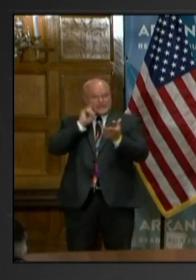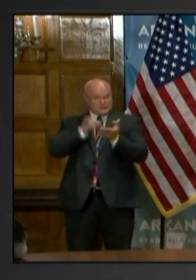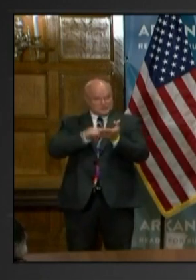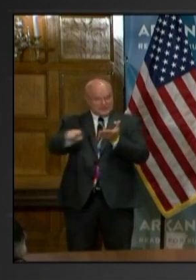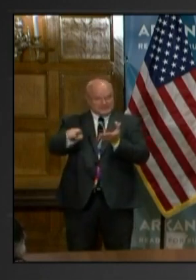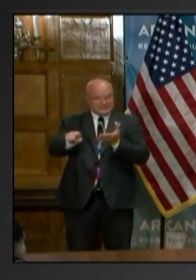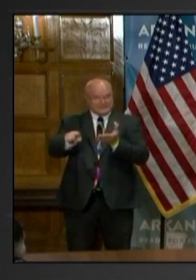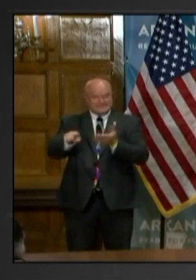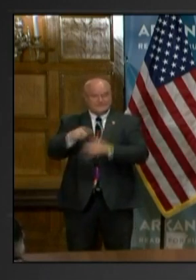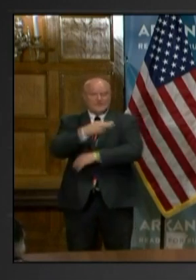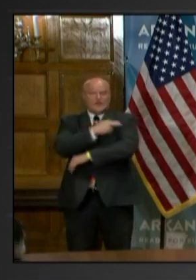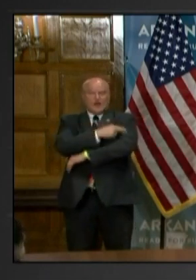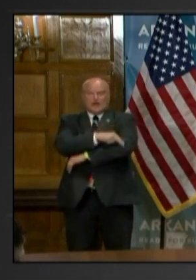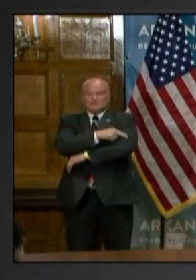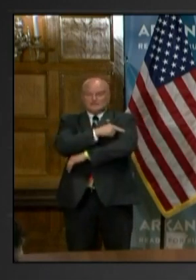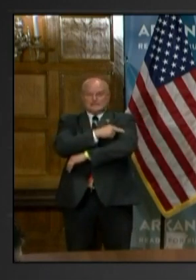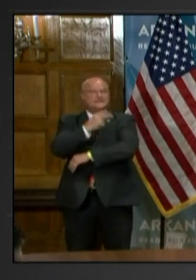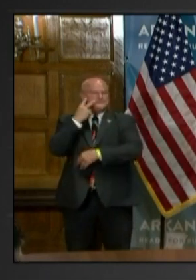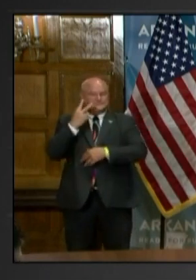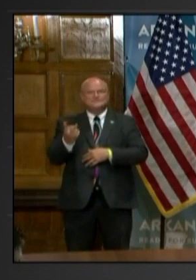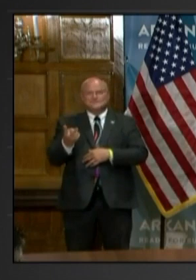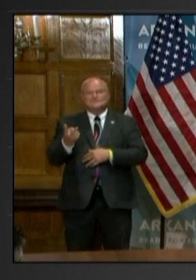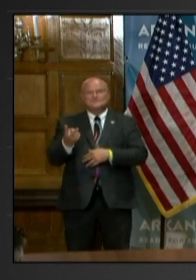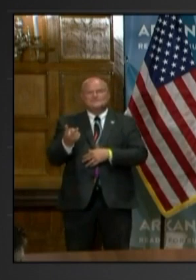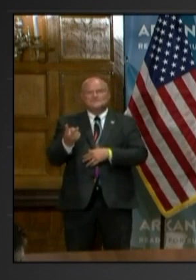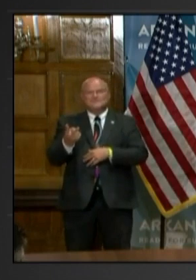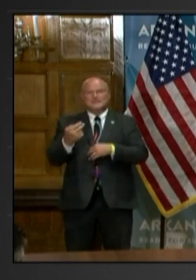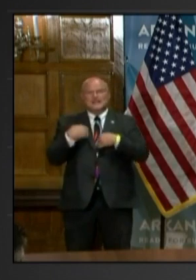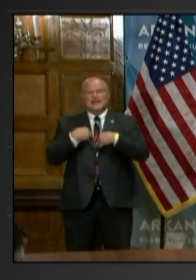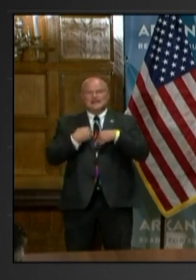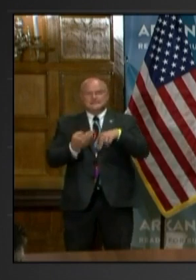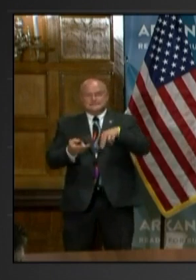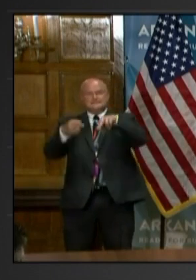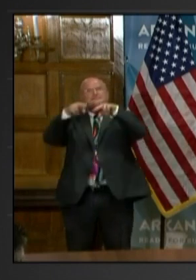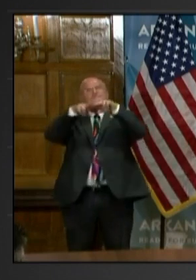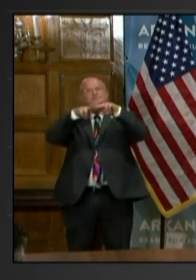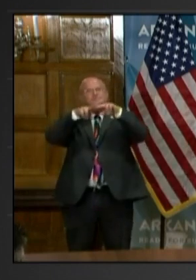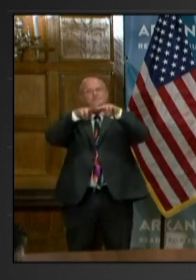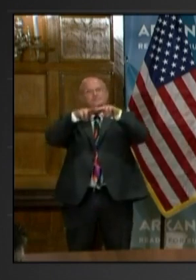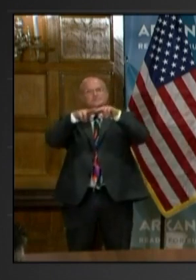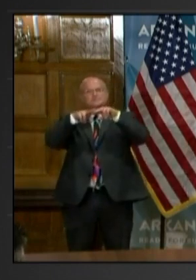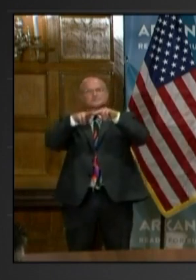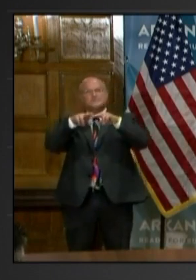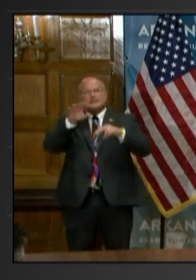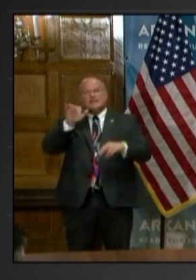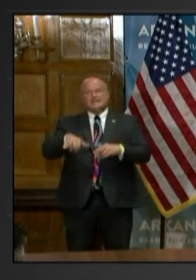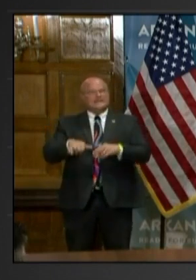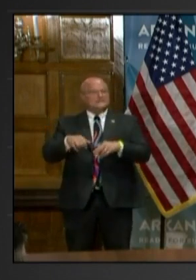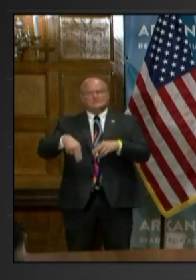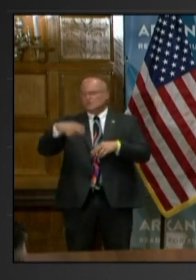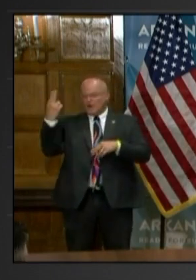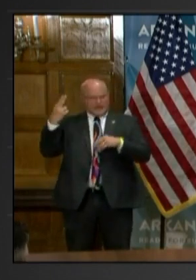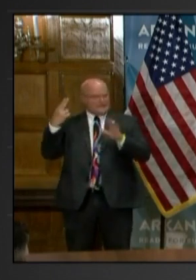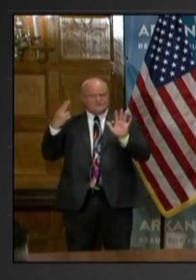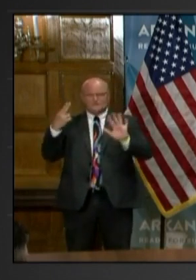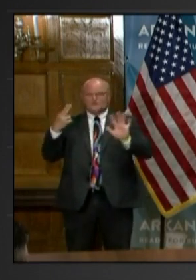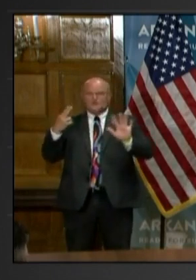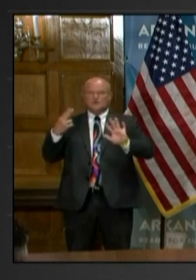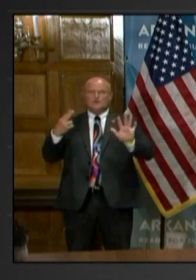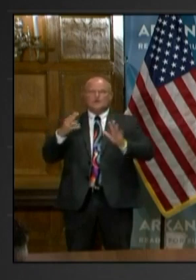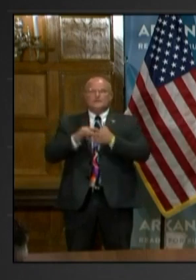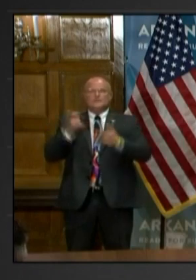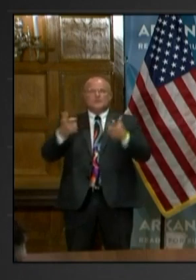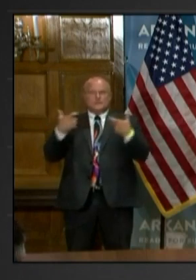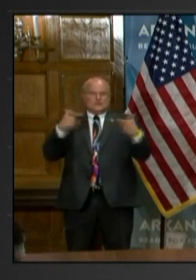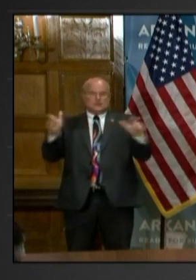tracing. The hospitalizations, you can see, had a significant jump. That's too high. That's probably